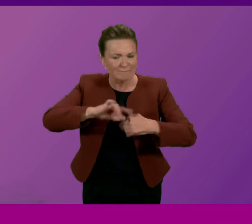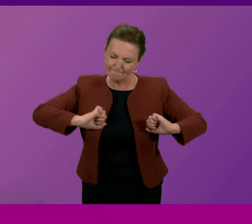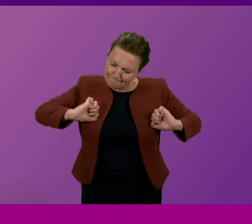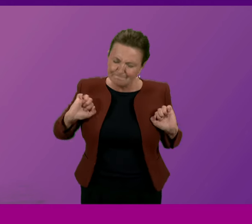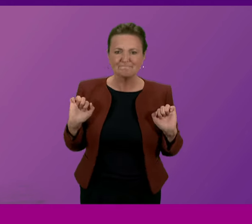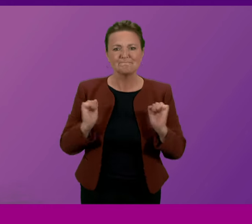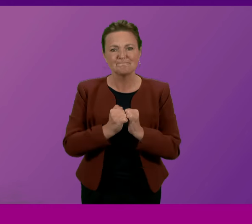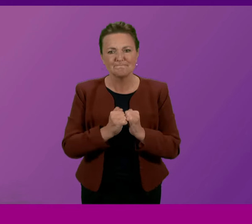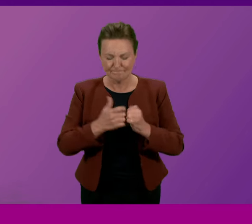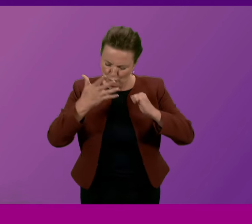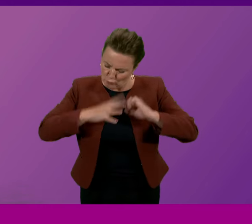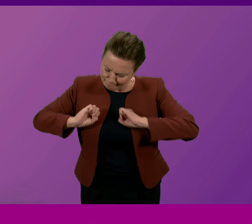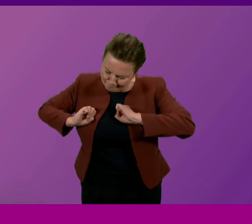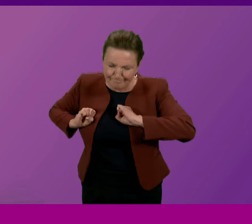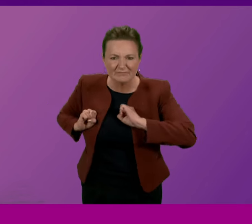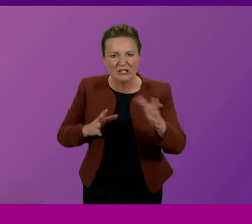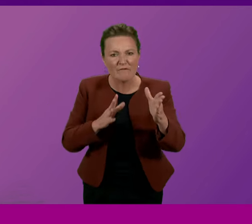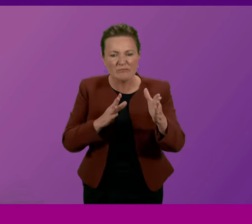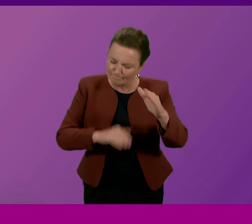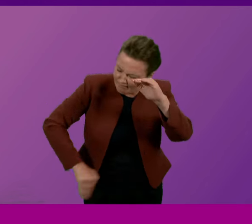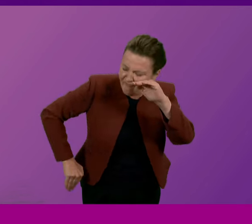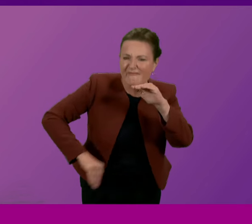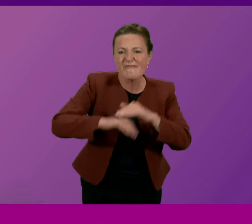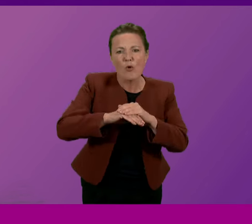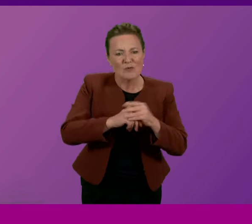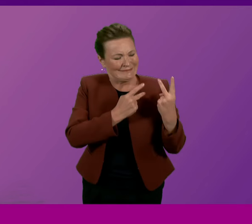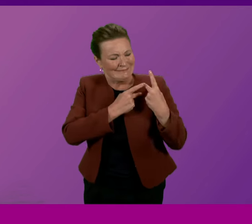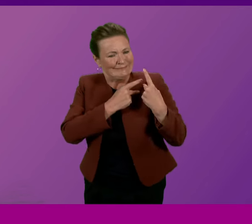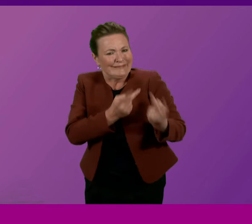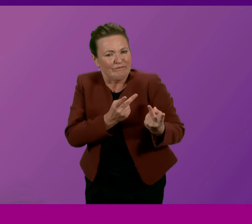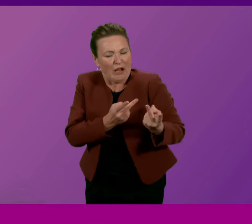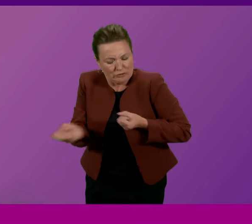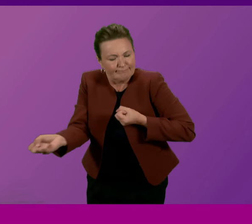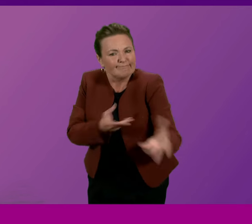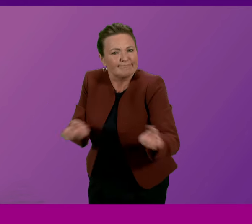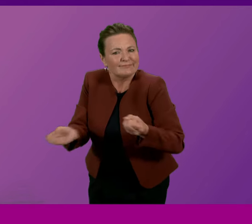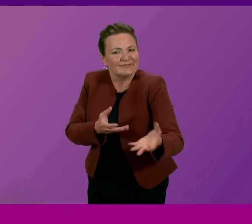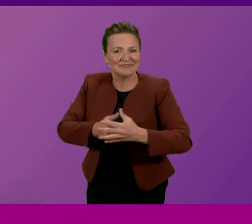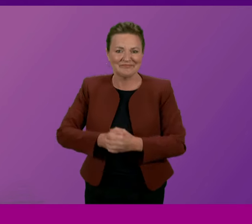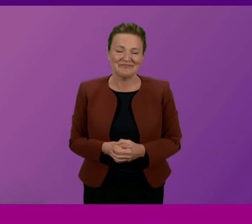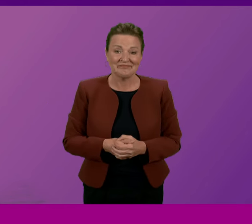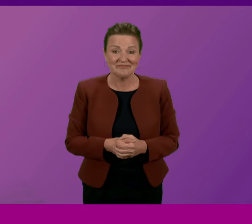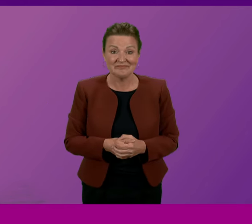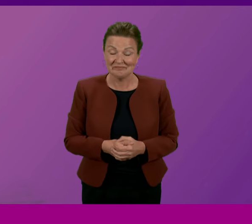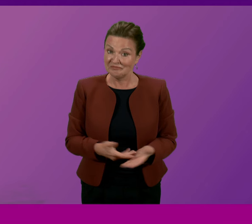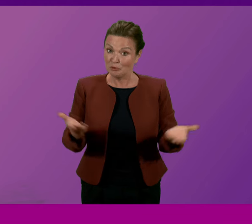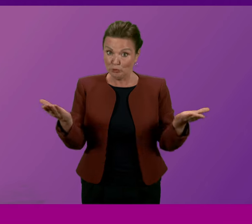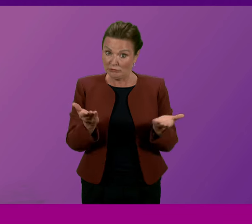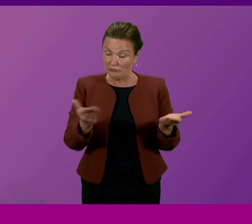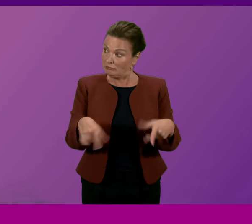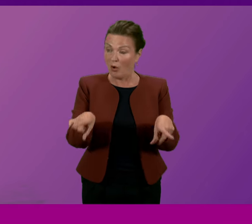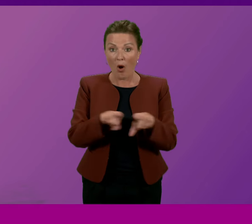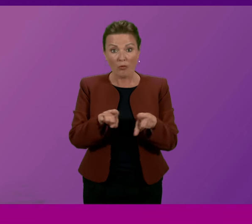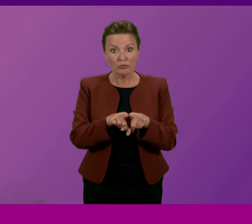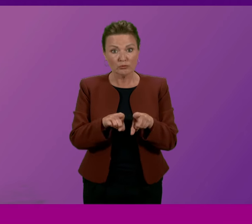to deliver the true potential of devolution and the true potential of Scotland. Today, we're also paying tribute